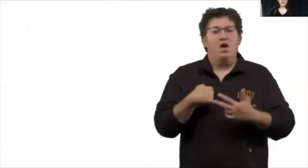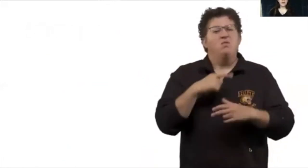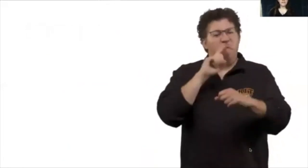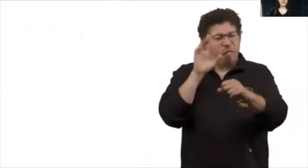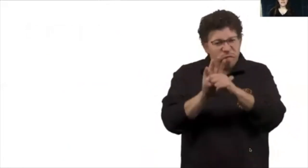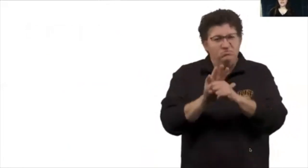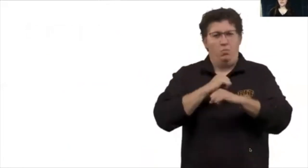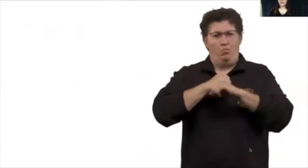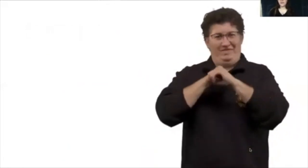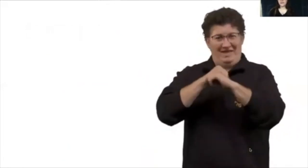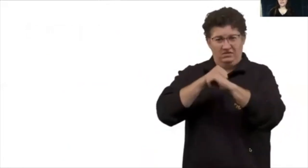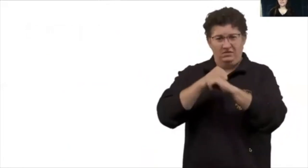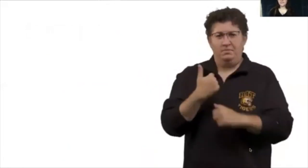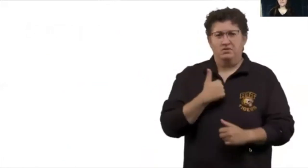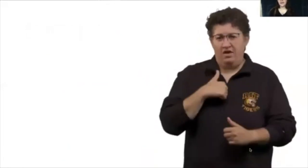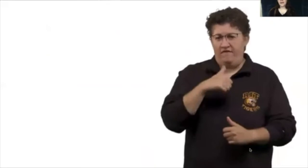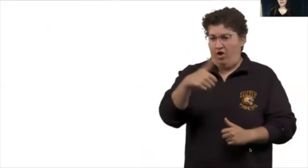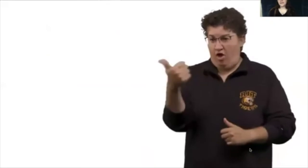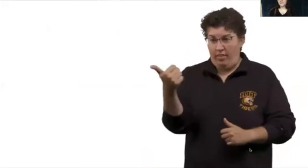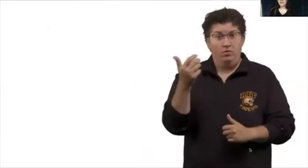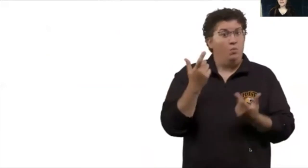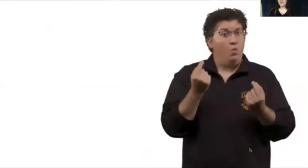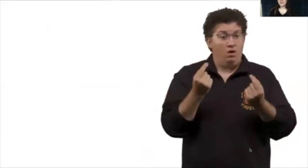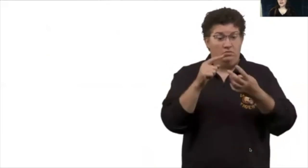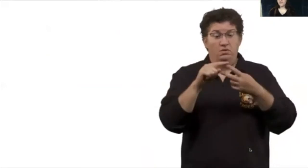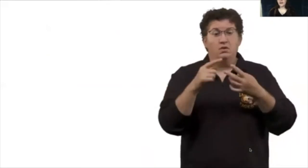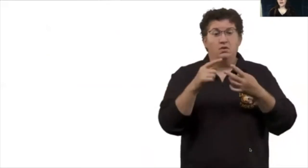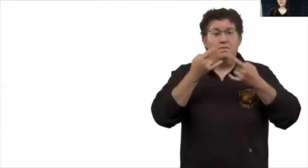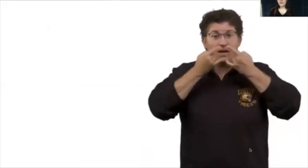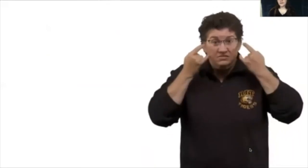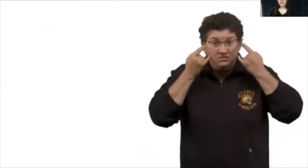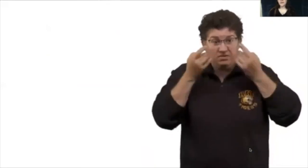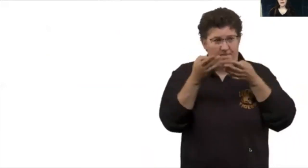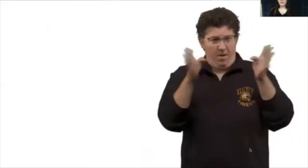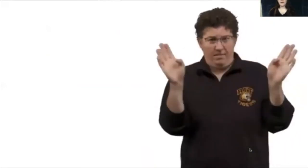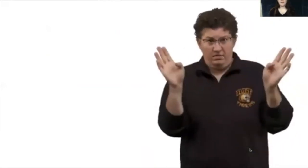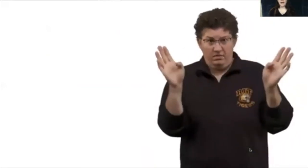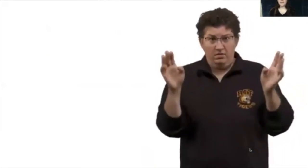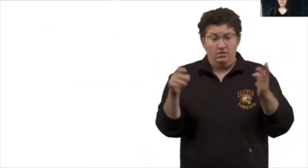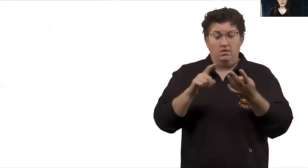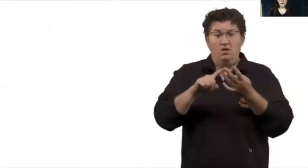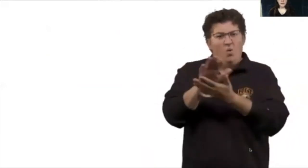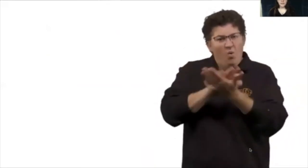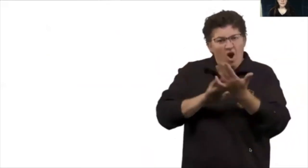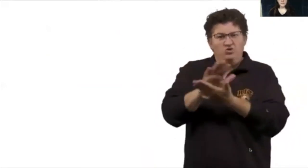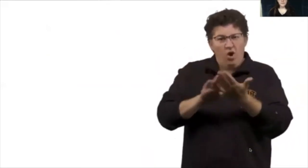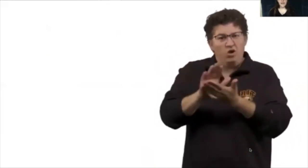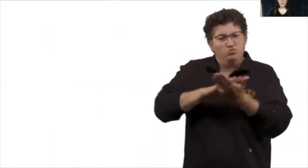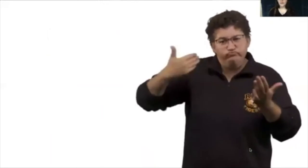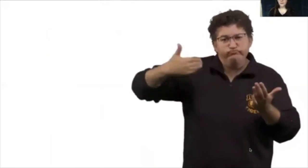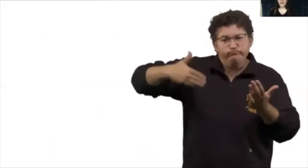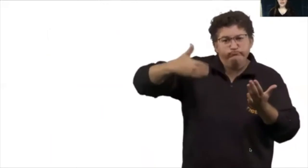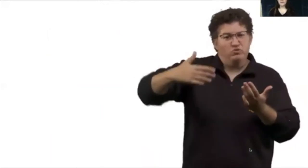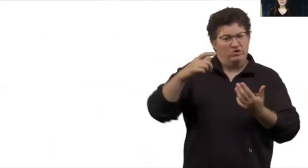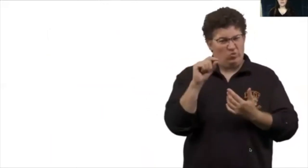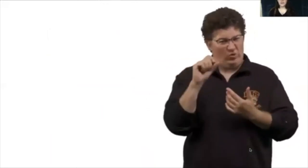The RIT pledge has 3 components. I commit to protecting myself and others by wearing a mask in public and washing